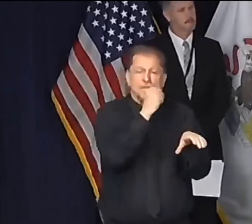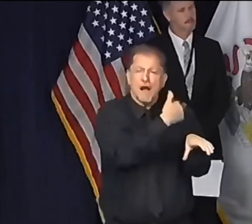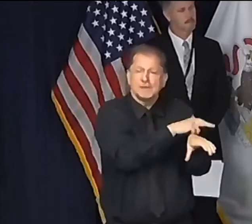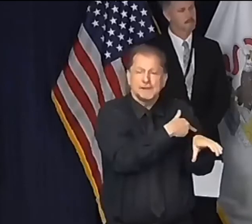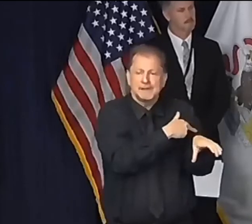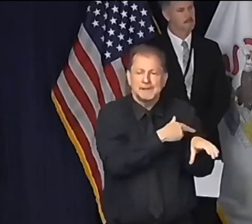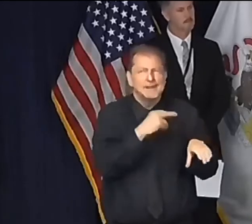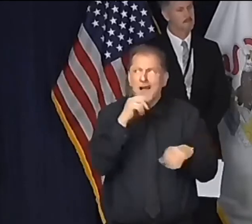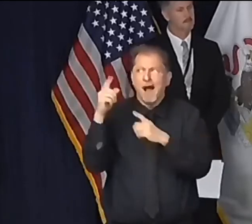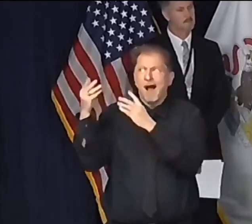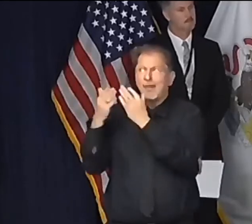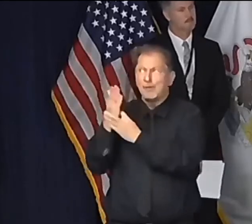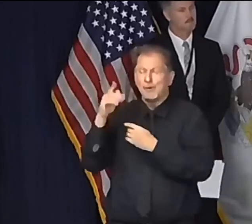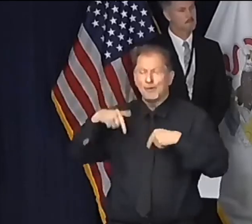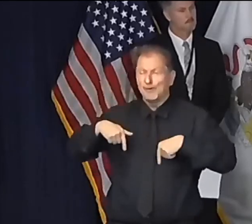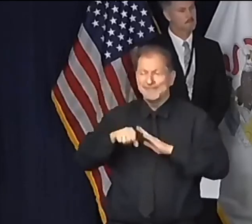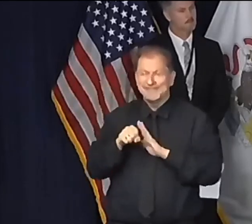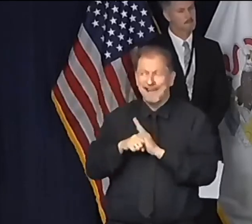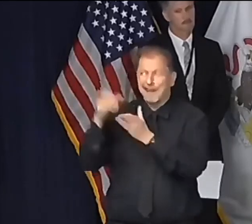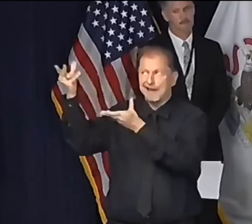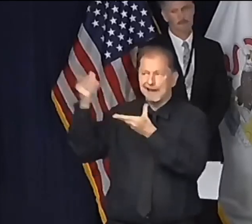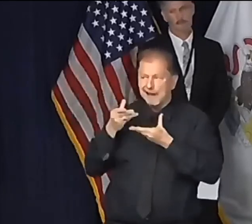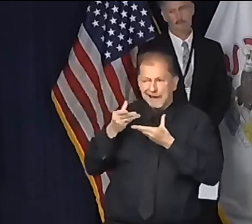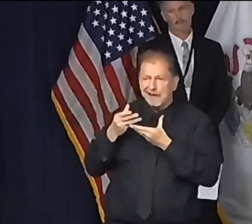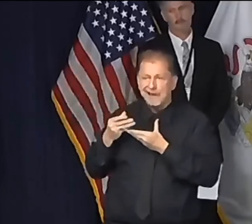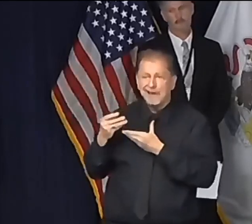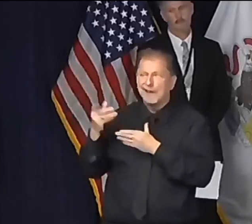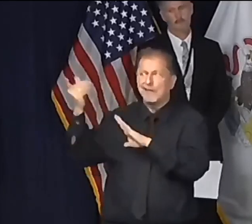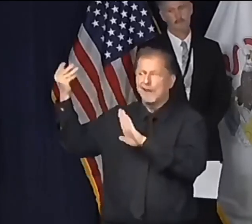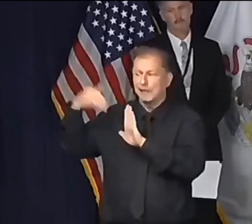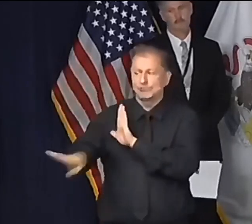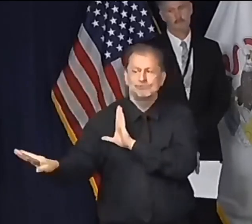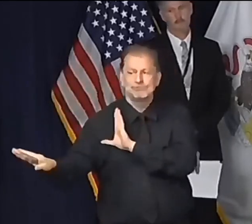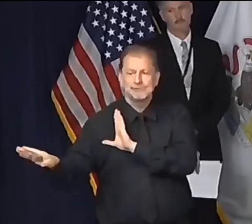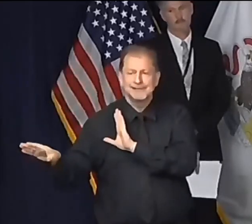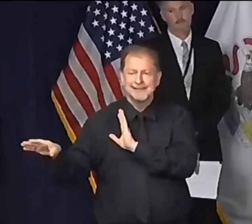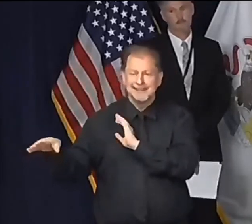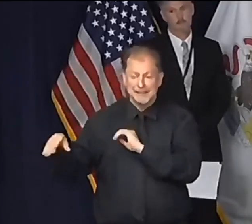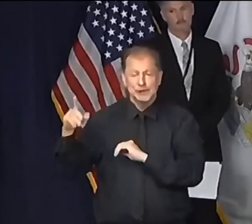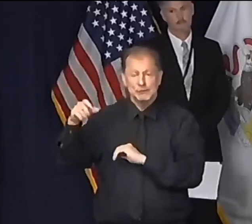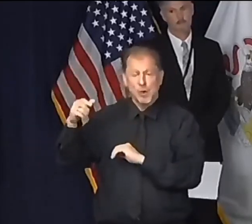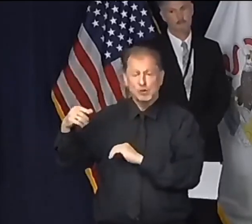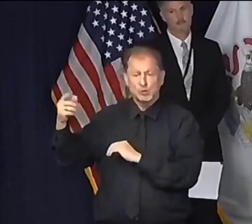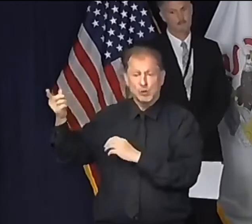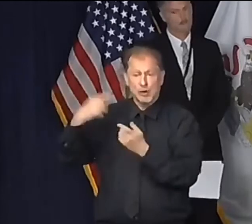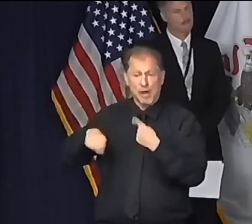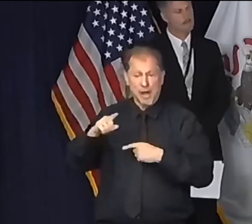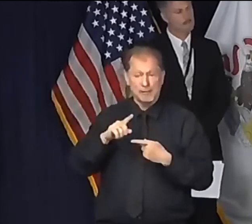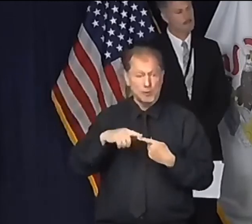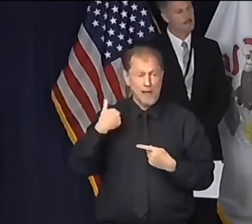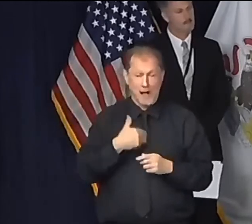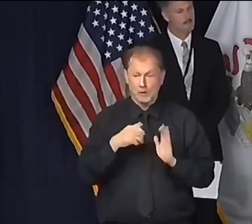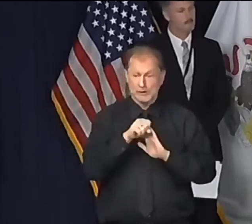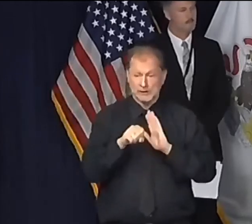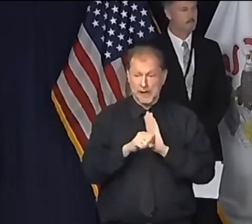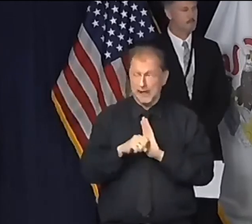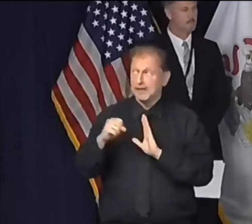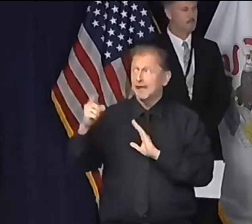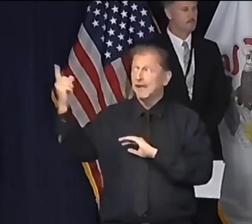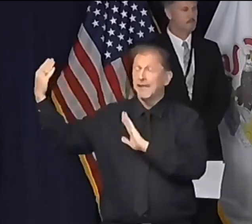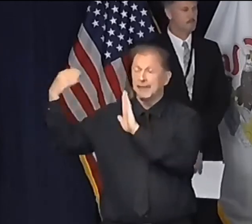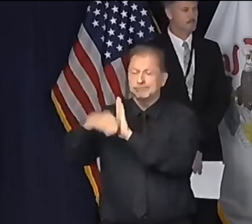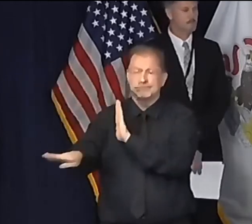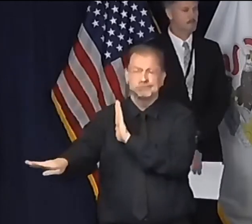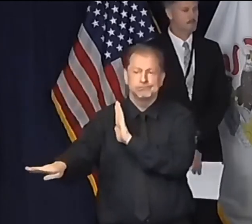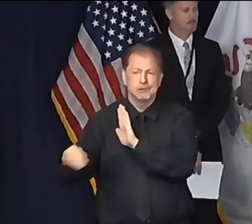hospitals, and essentially they've kind of waylaid them away from states and